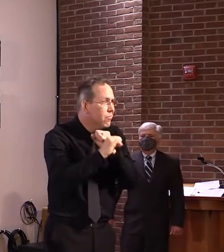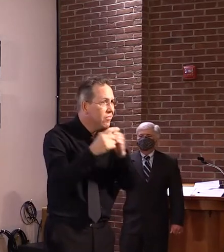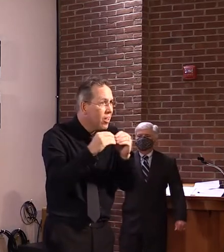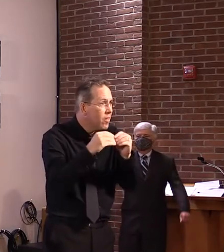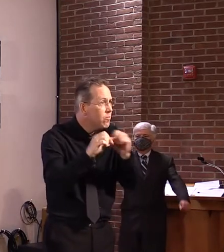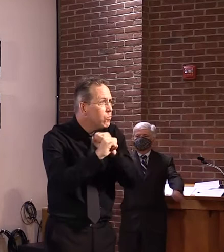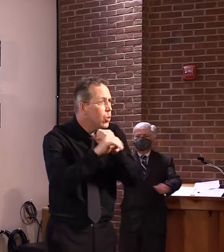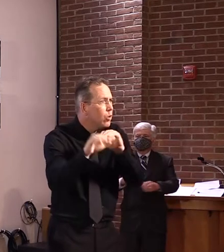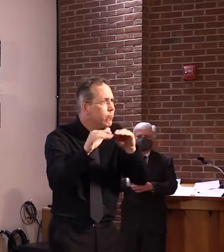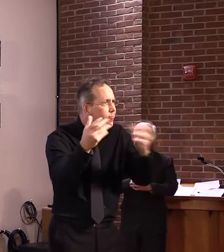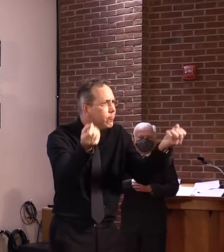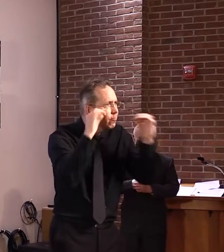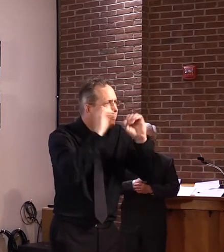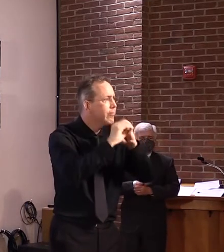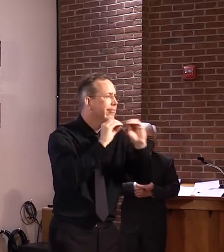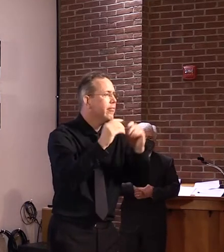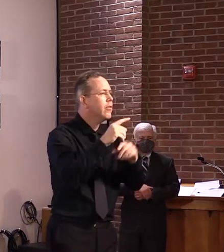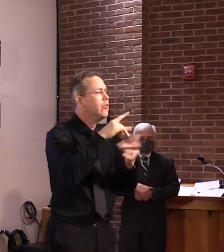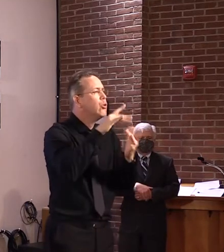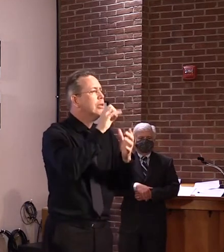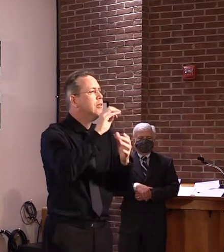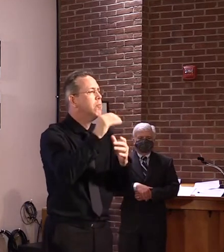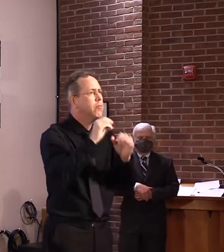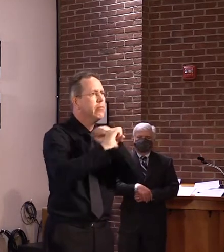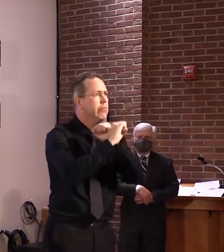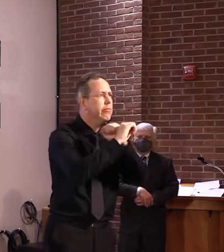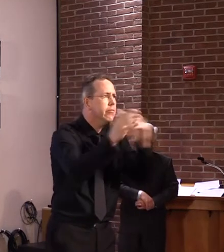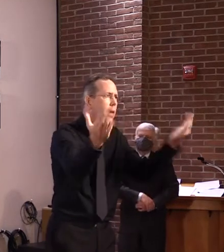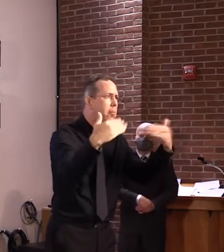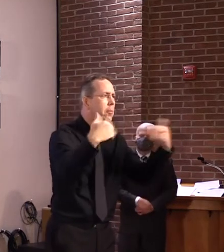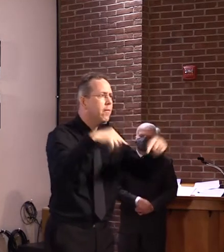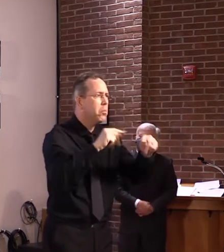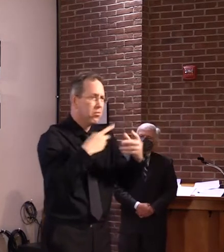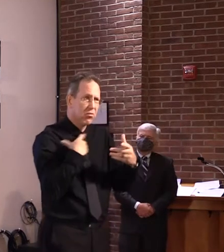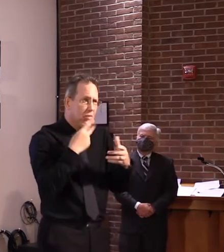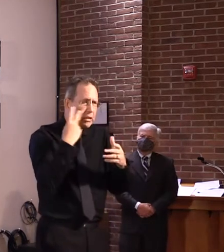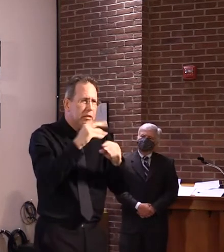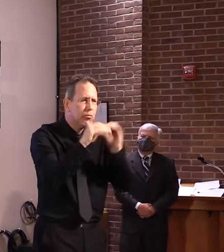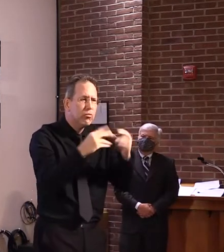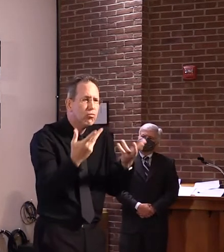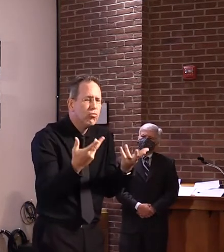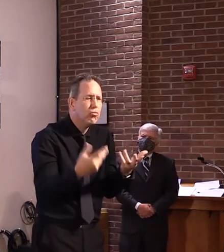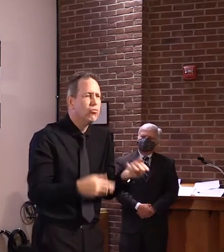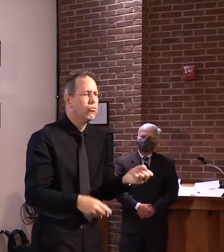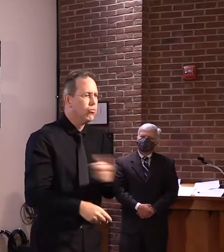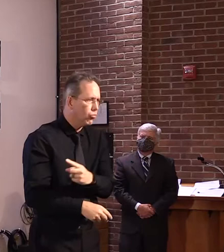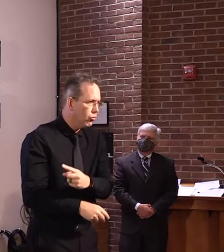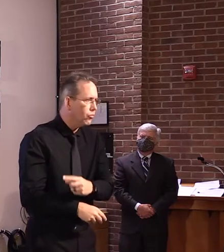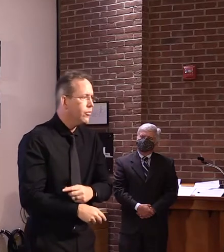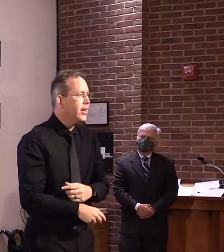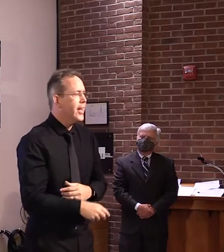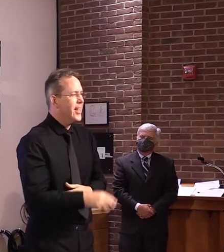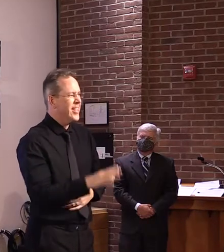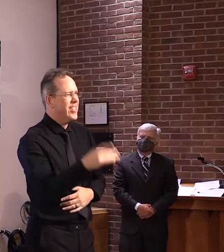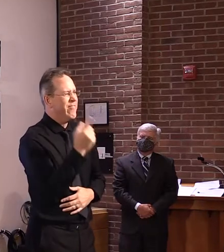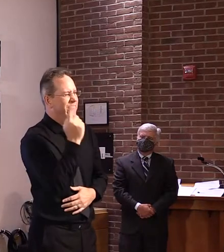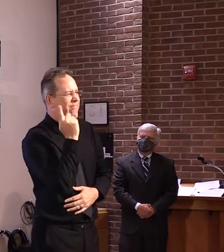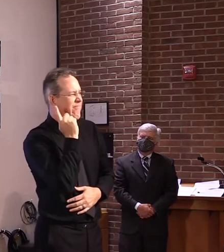and his question was about with the uptick and seeing so many new faces in the town and